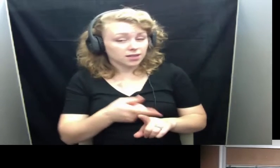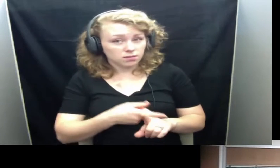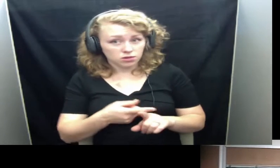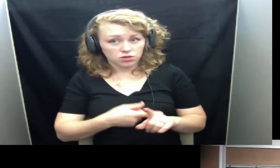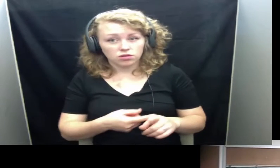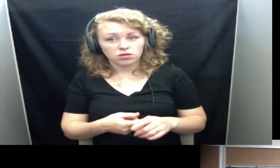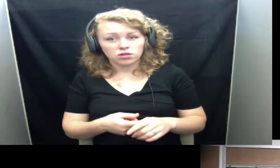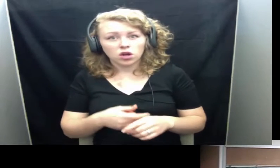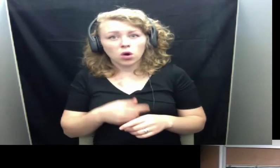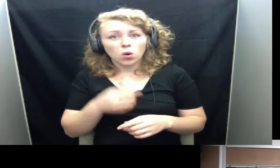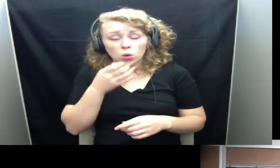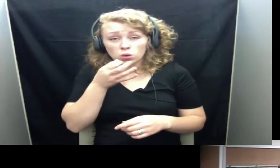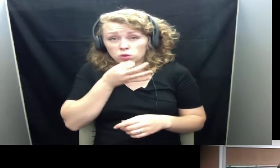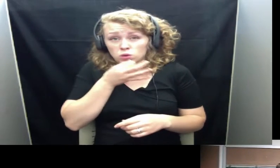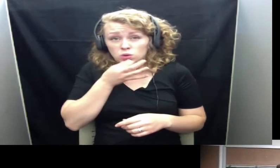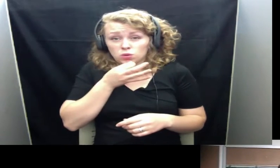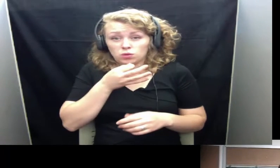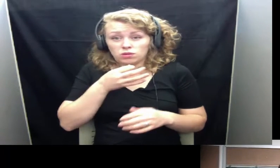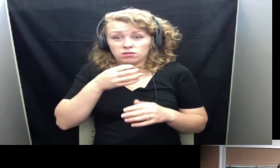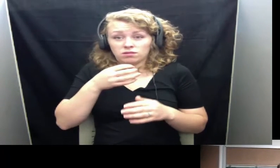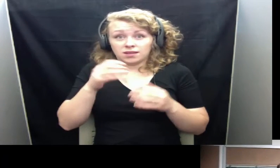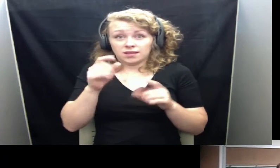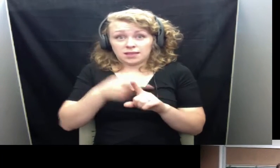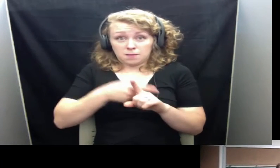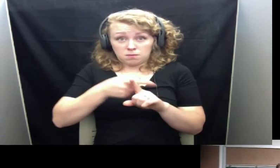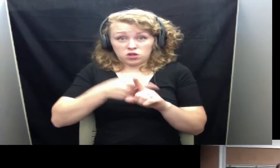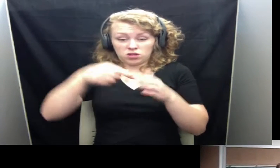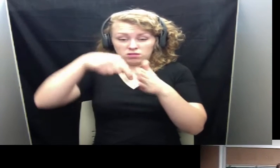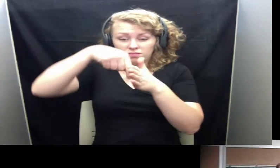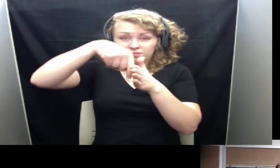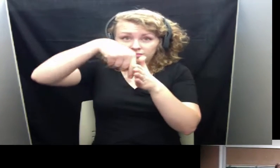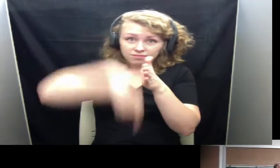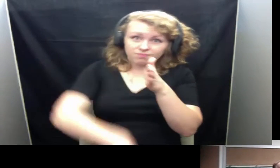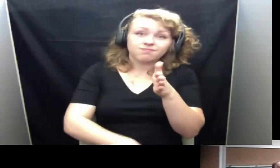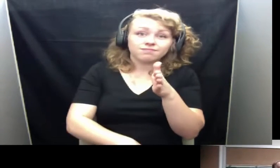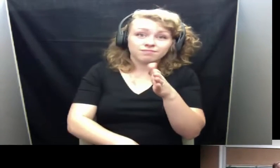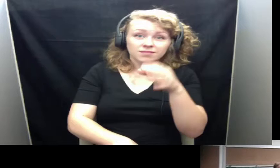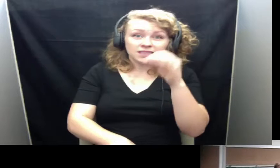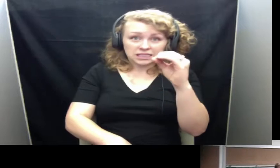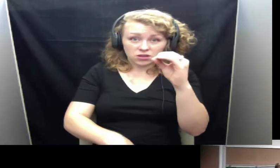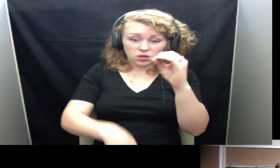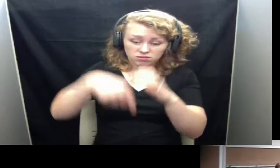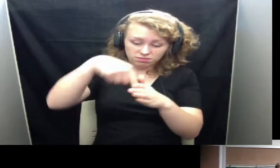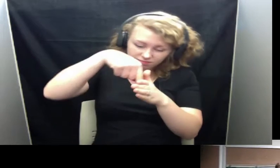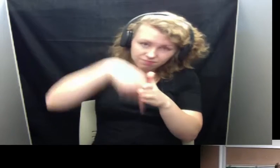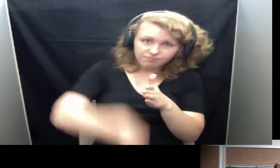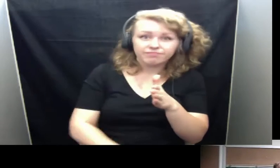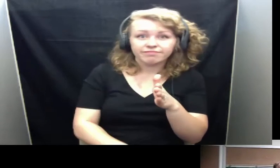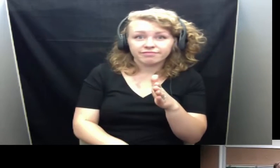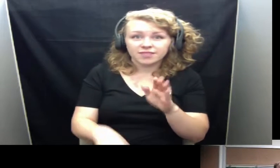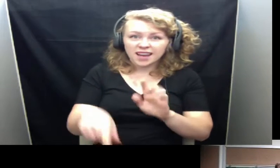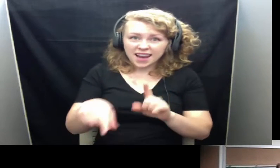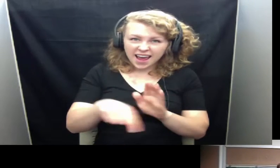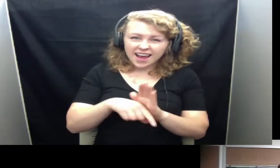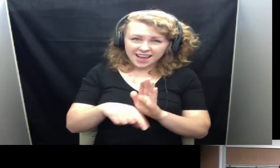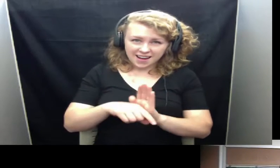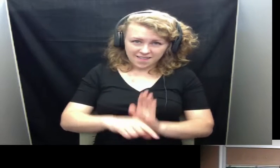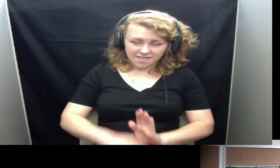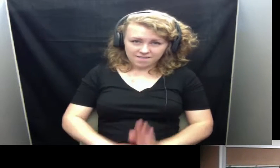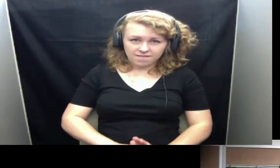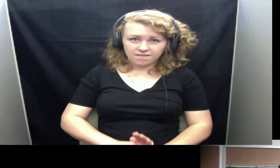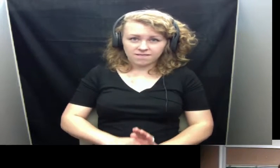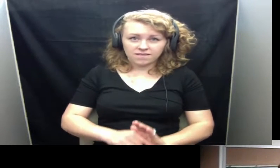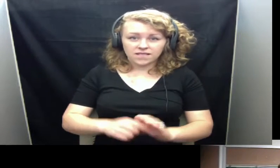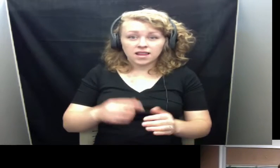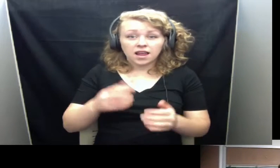numbers. So instead of right and left, the larger numbers would be above on this number line, and the smaller